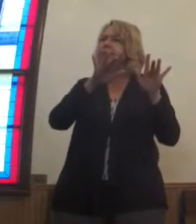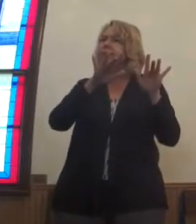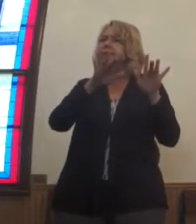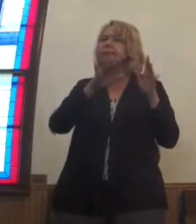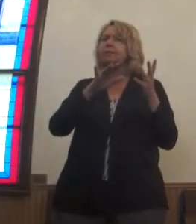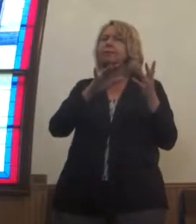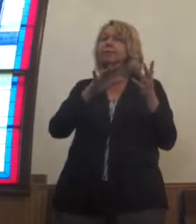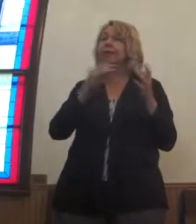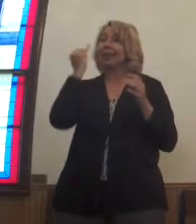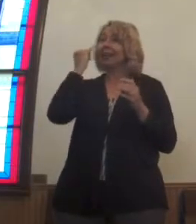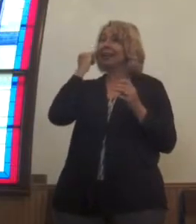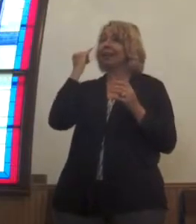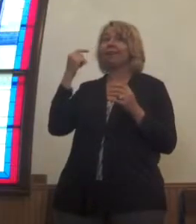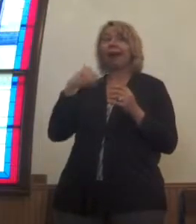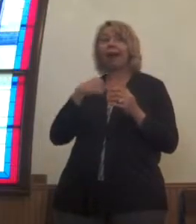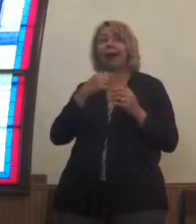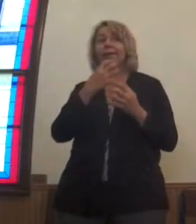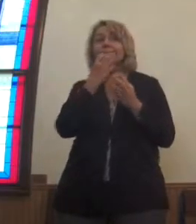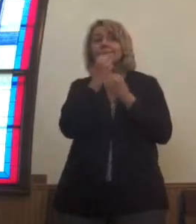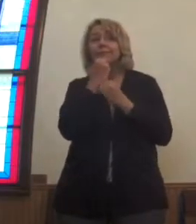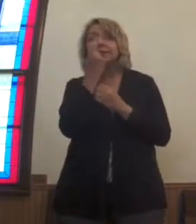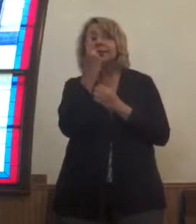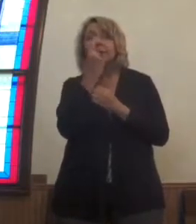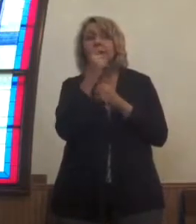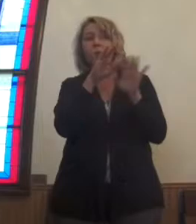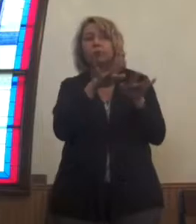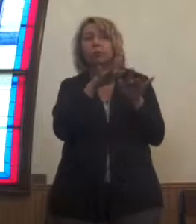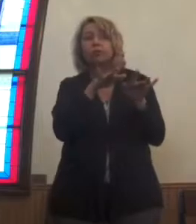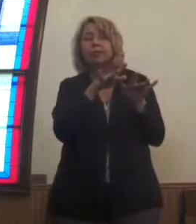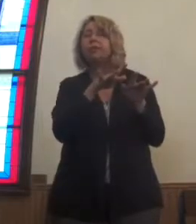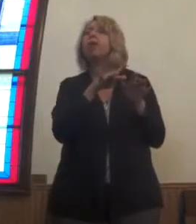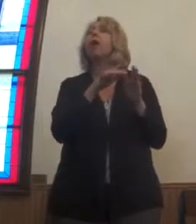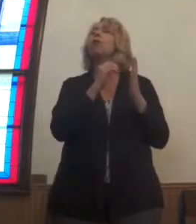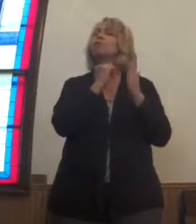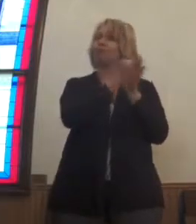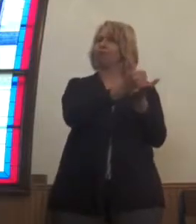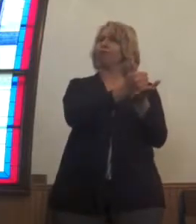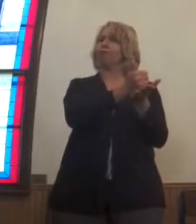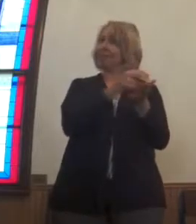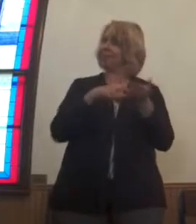Scripture says you're blessed when you care. At the moment of being